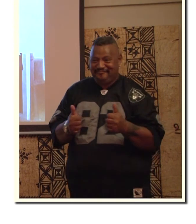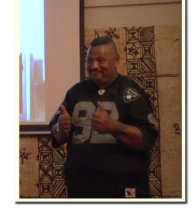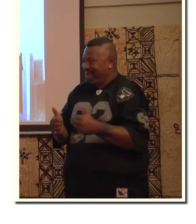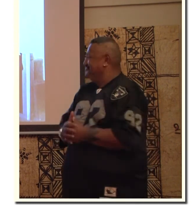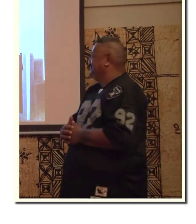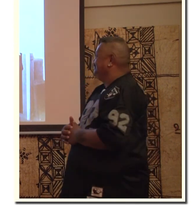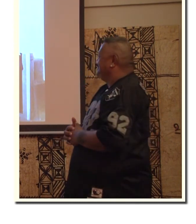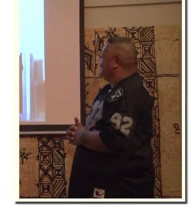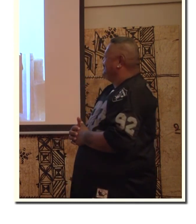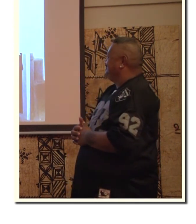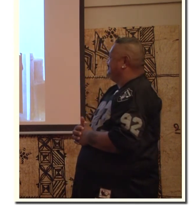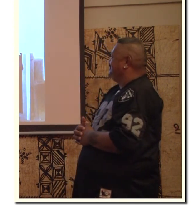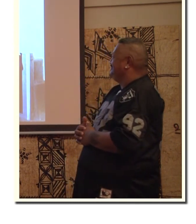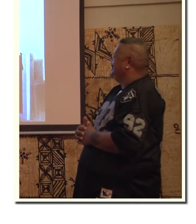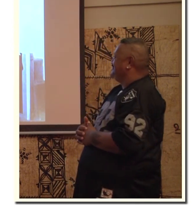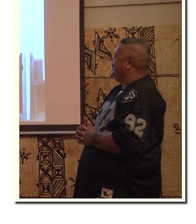Choice A.